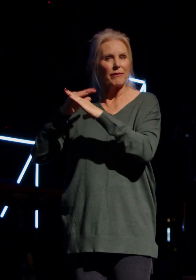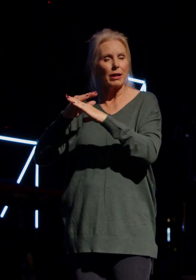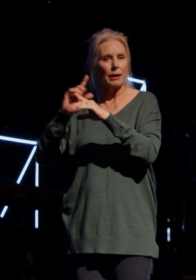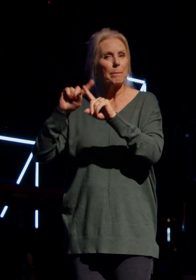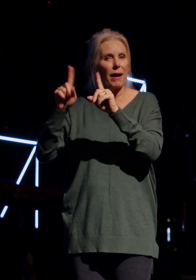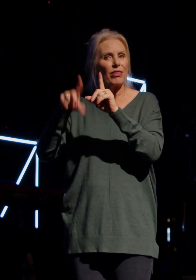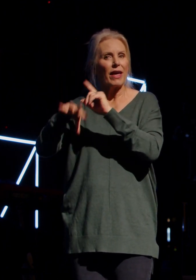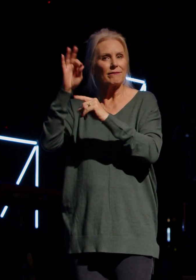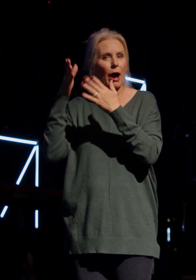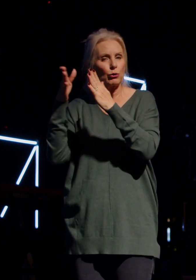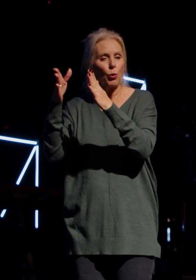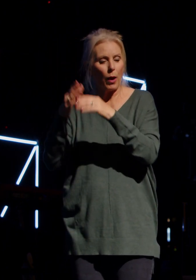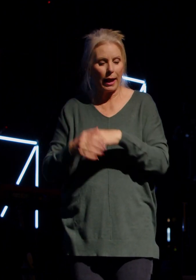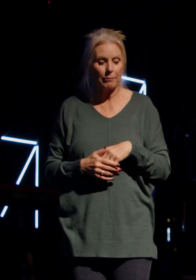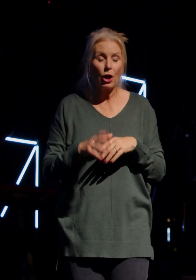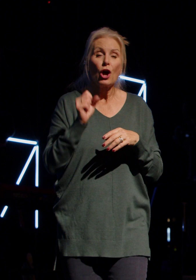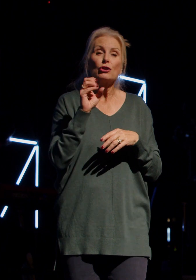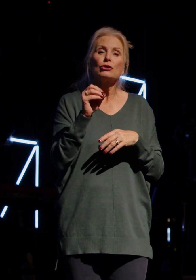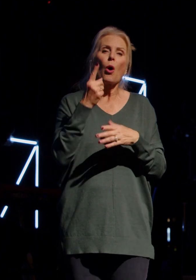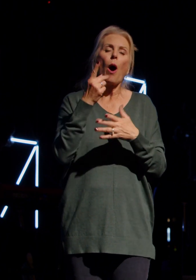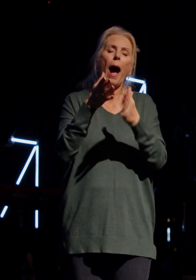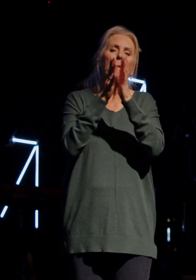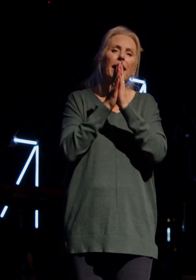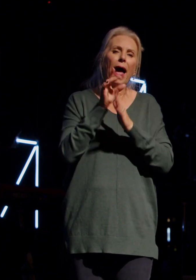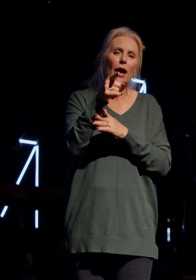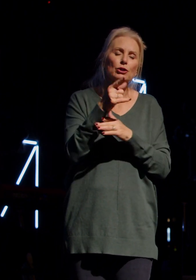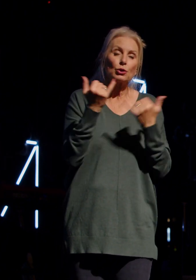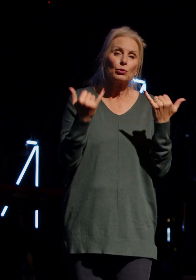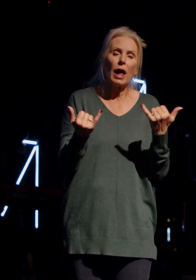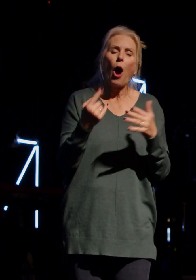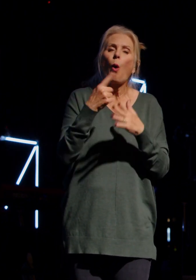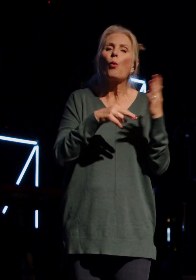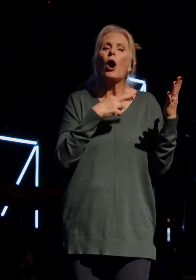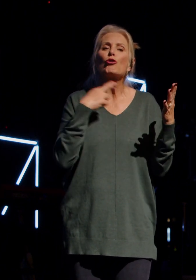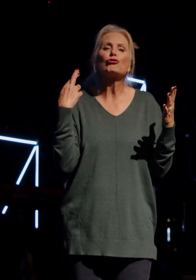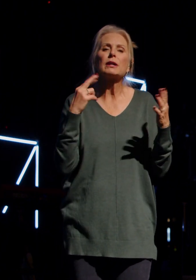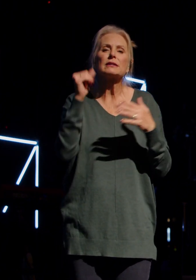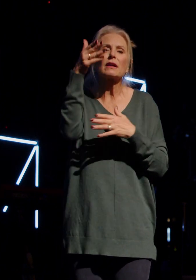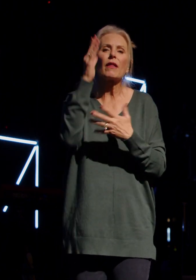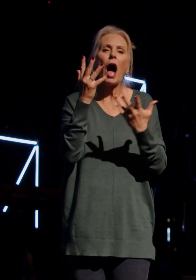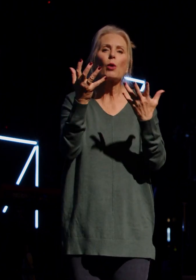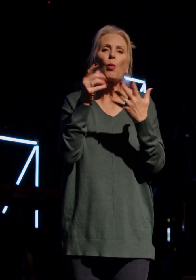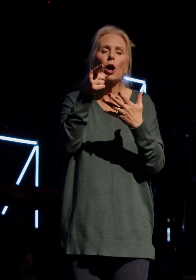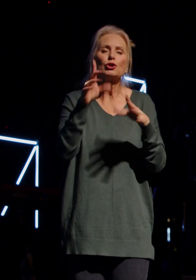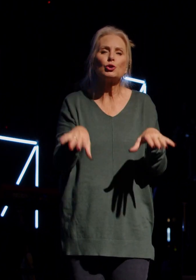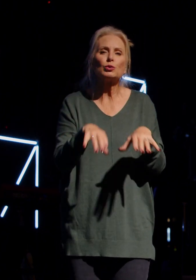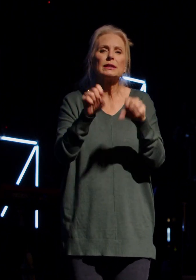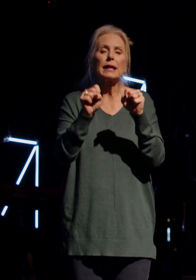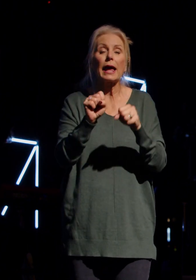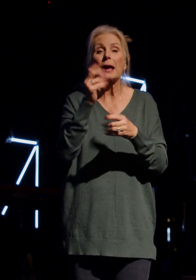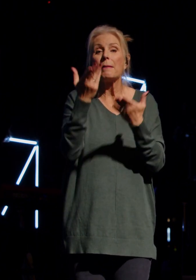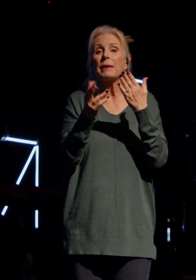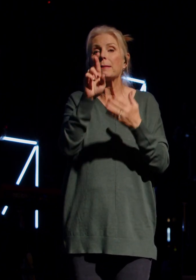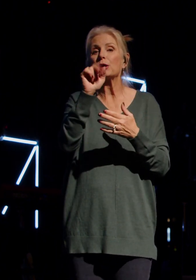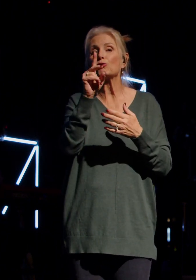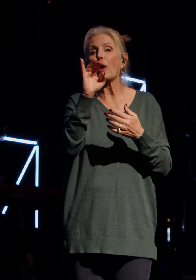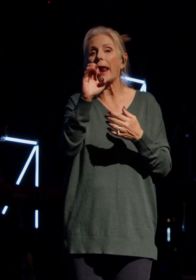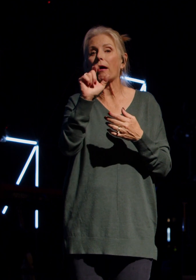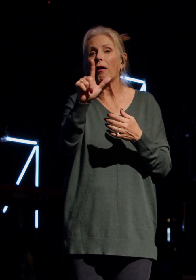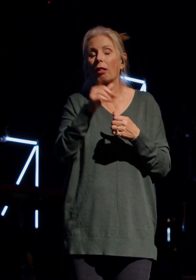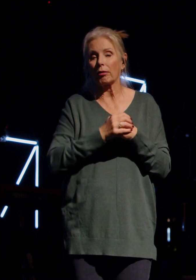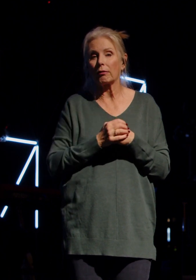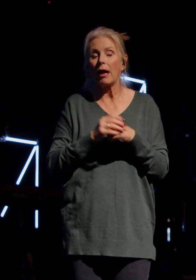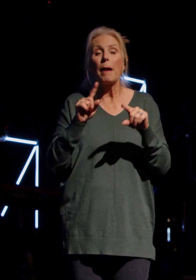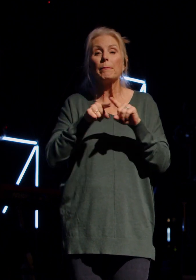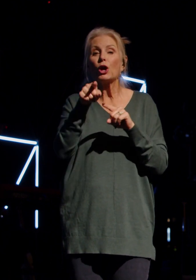do anything? What risks are you willing to take? What is it that God wants you to do that may just be a little bit radical in your life, and yet you're going